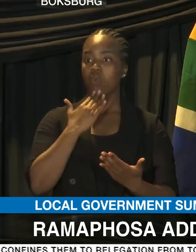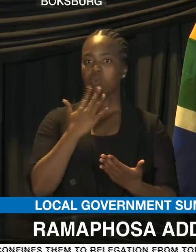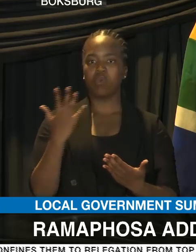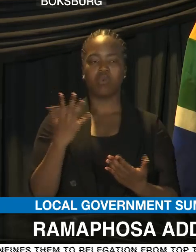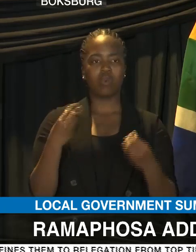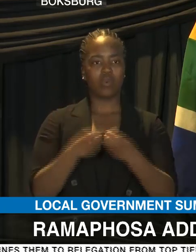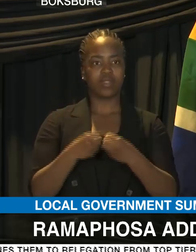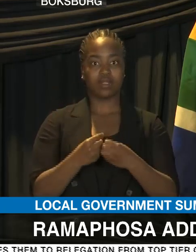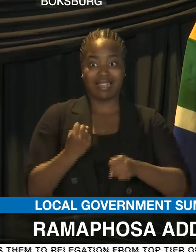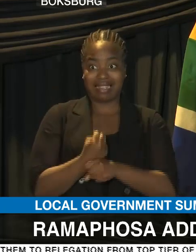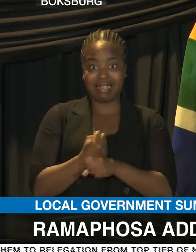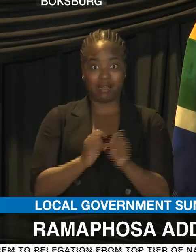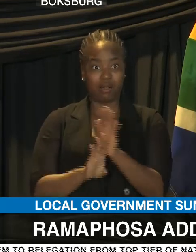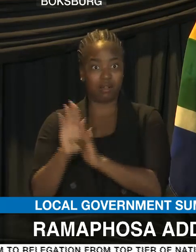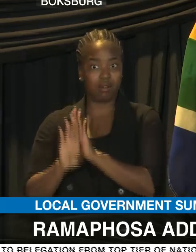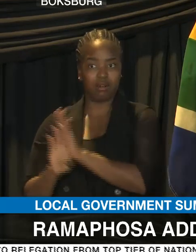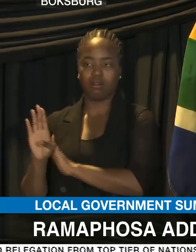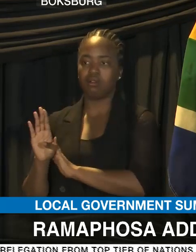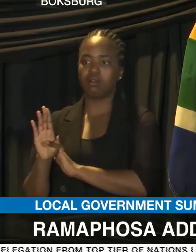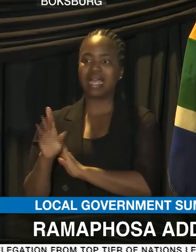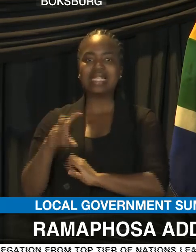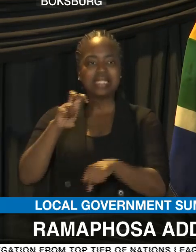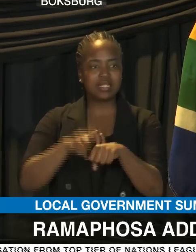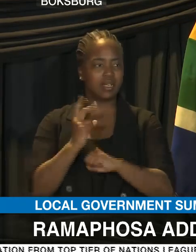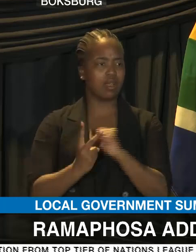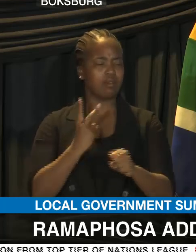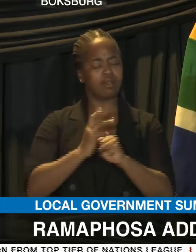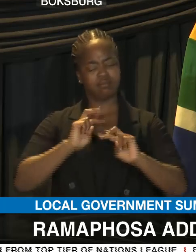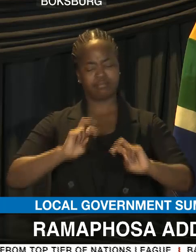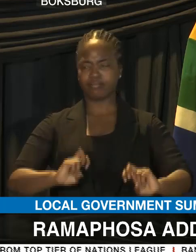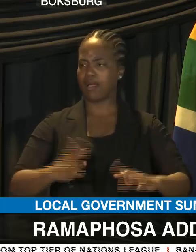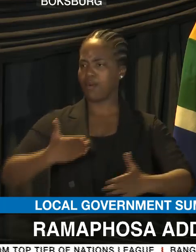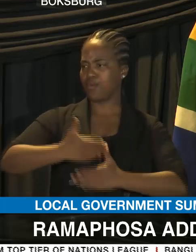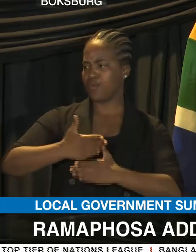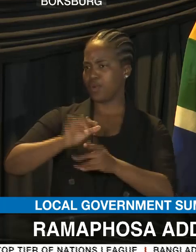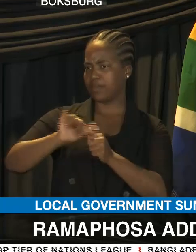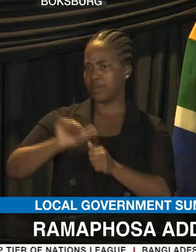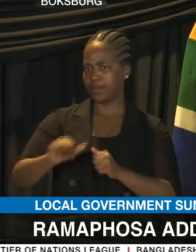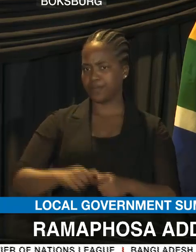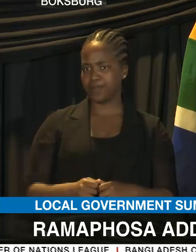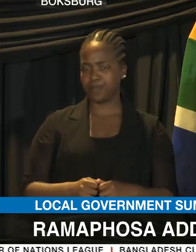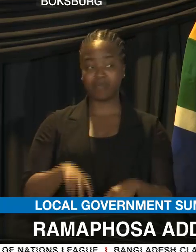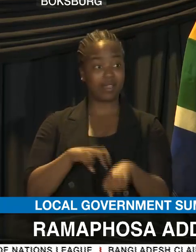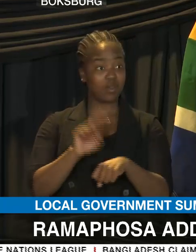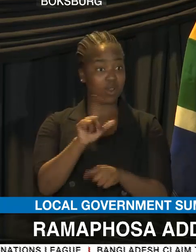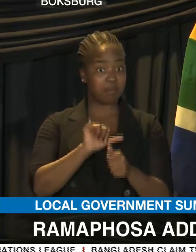you have said and advocated for, needs to be relooked. It also means better planning and